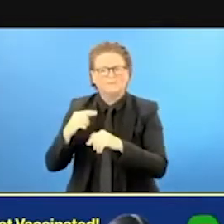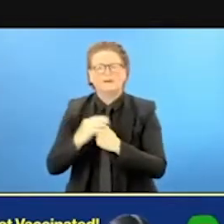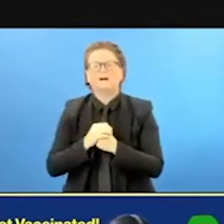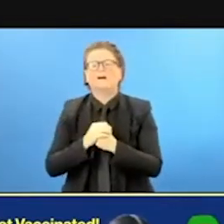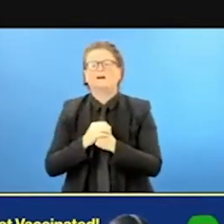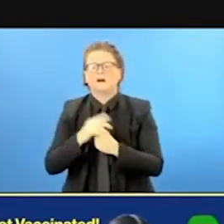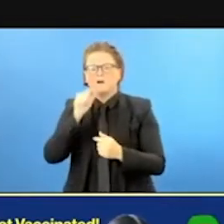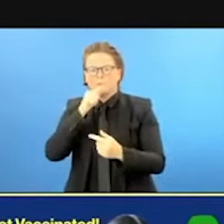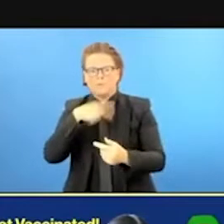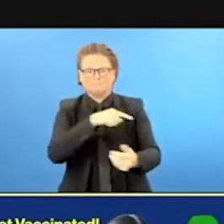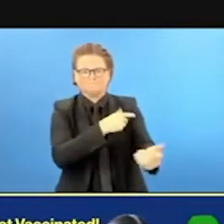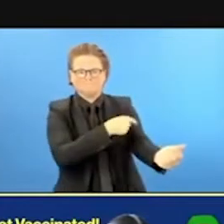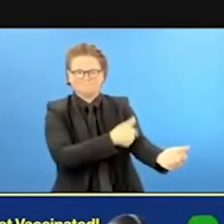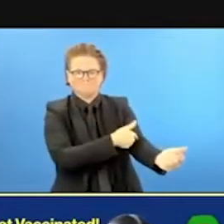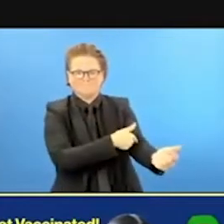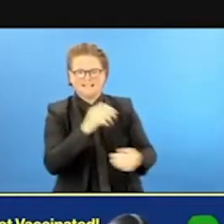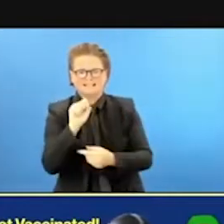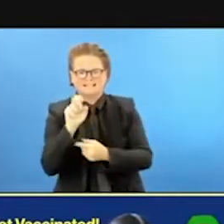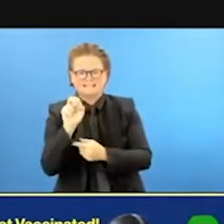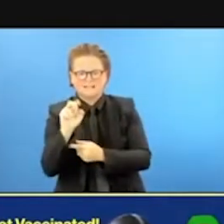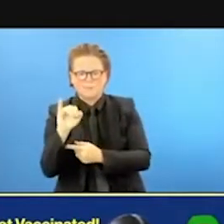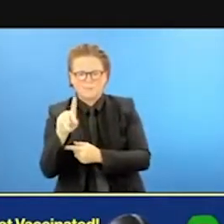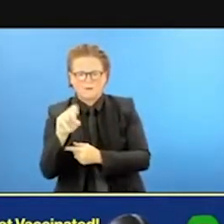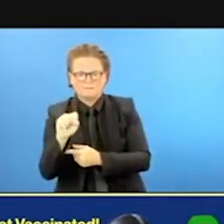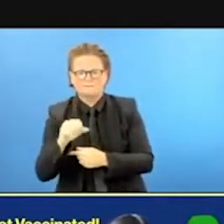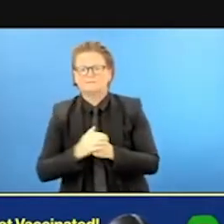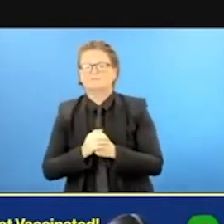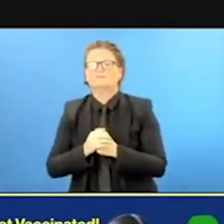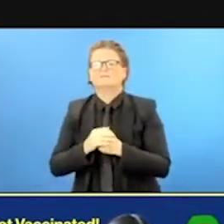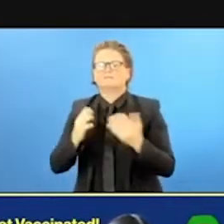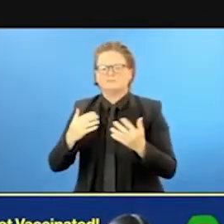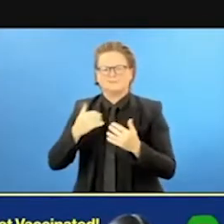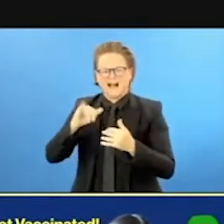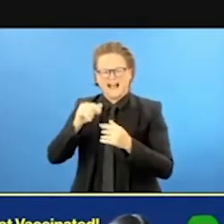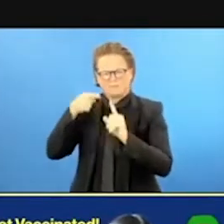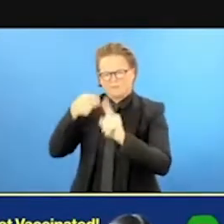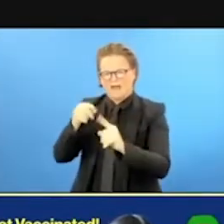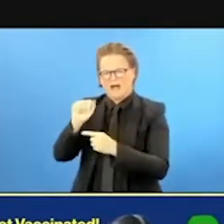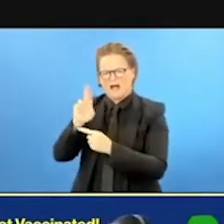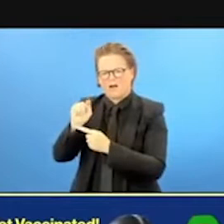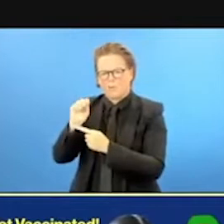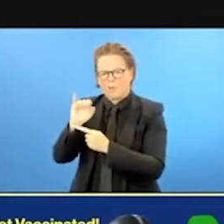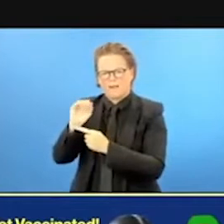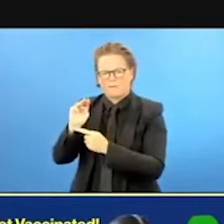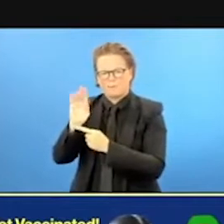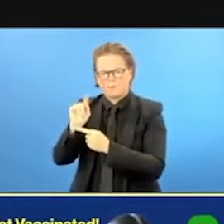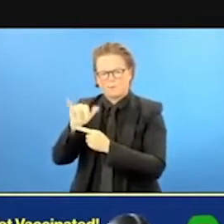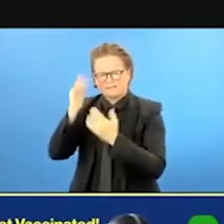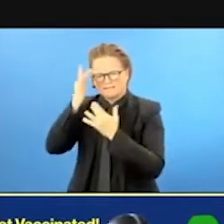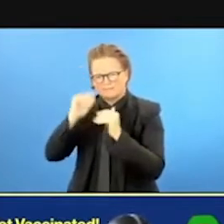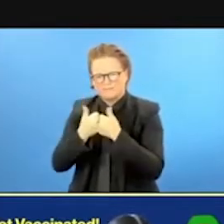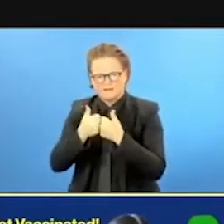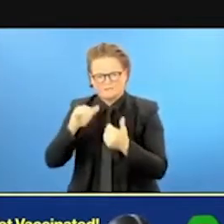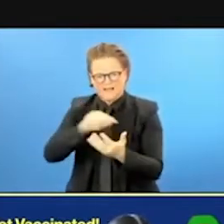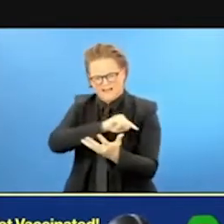People who are pregnant, people who have sickle cell disease, those that have heart conditions, such